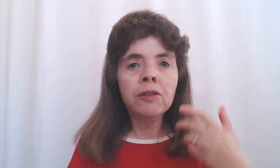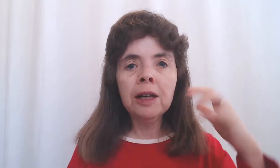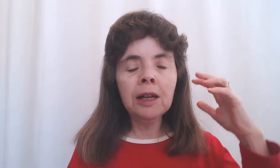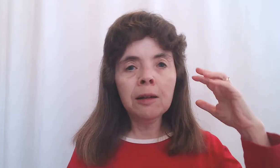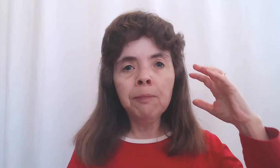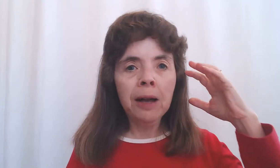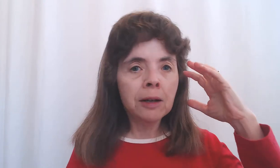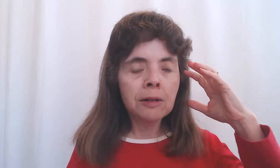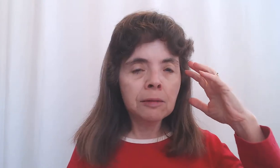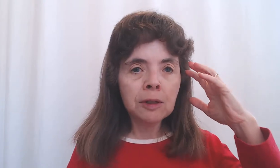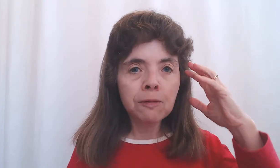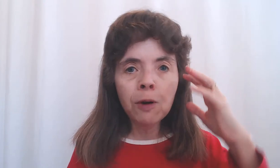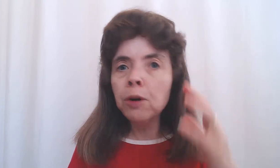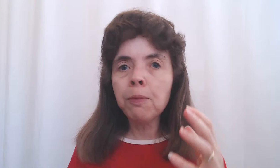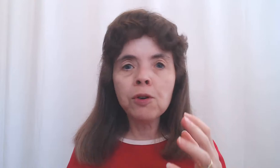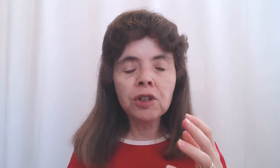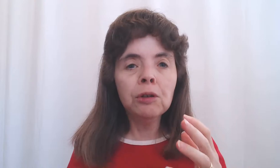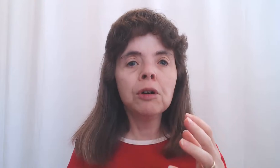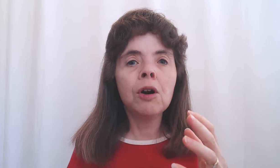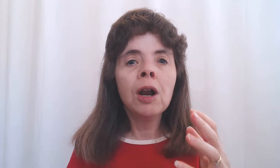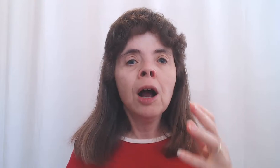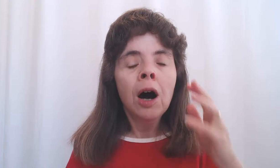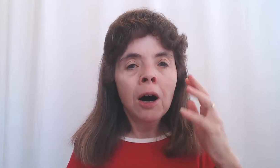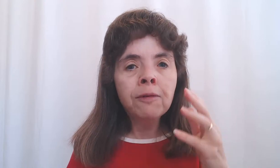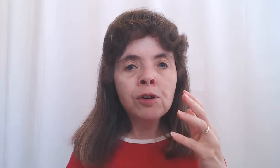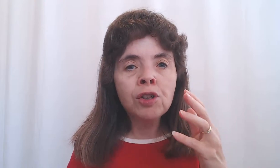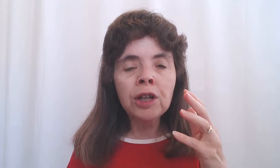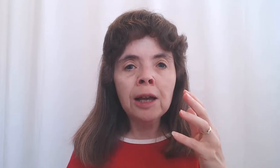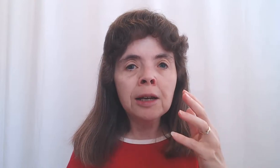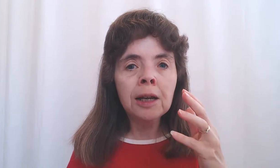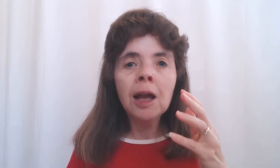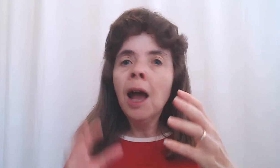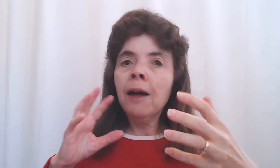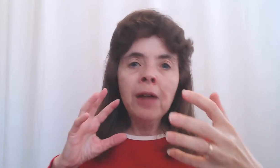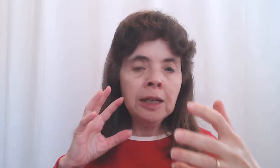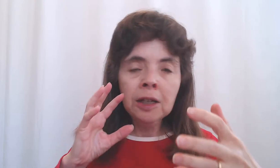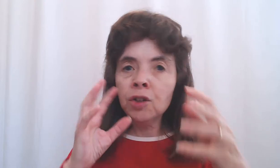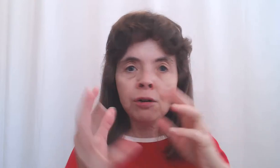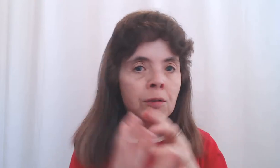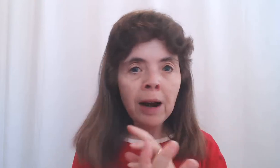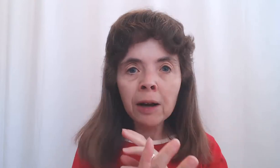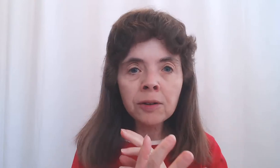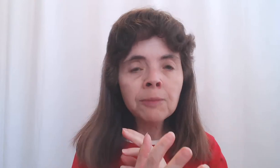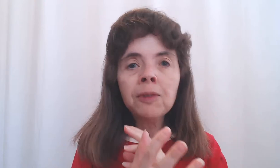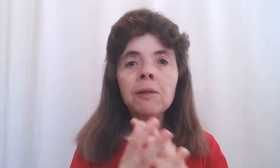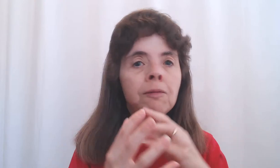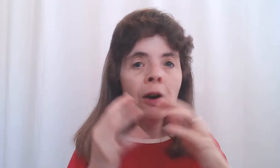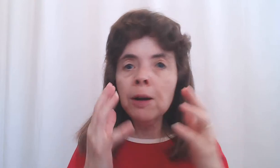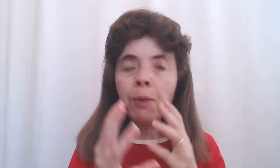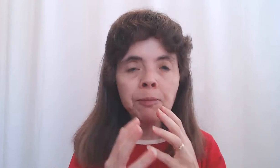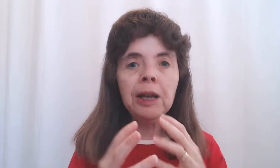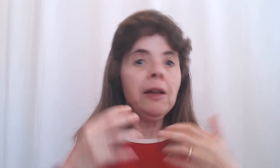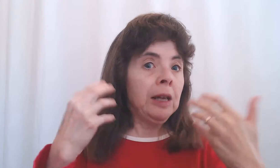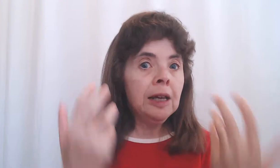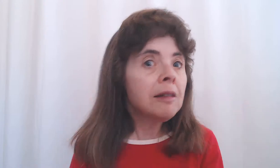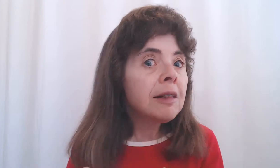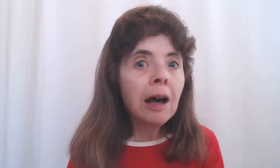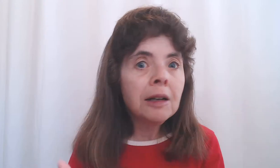that he had been a devoted persecutor of Christianity, and then he turned around very abruptly, and he said